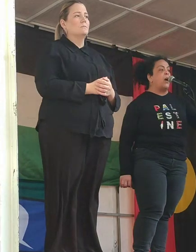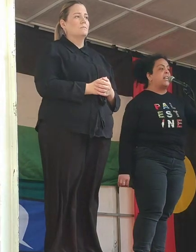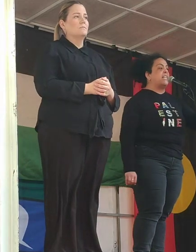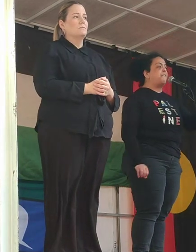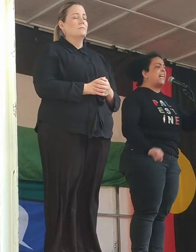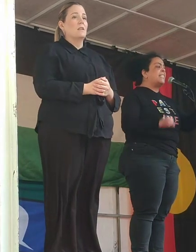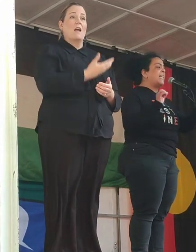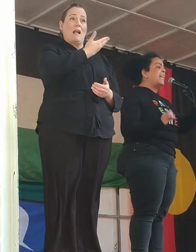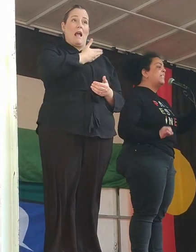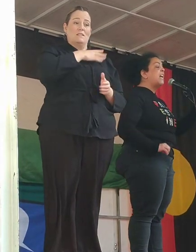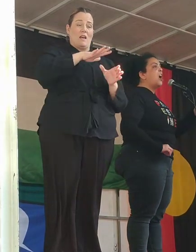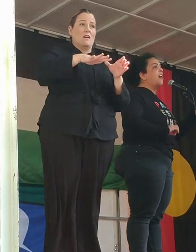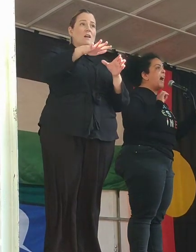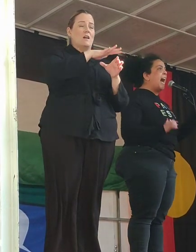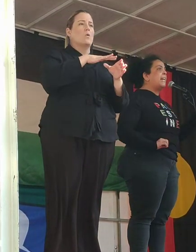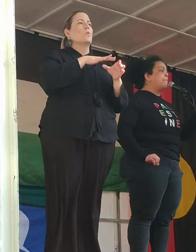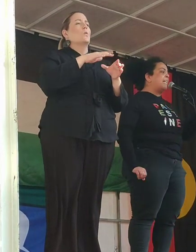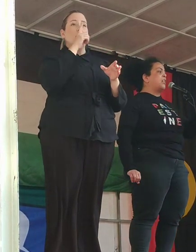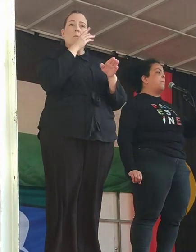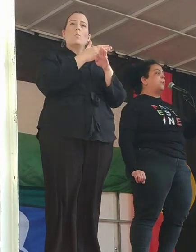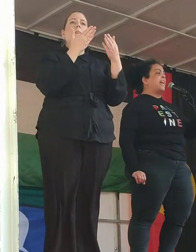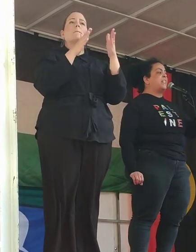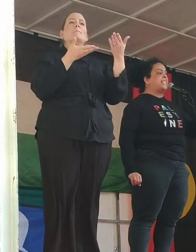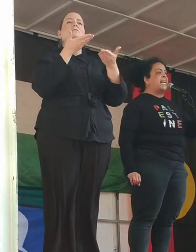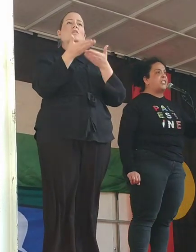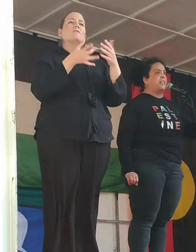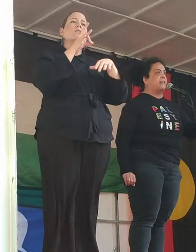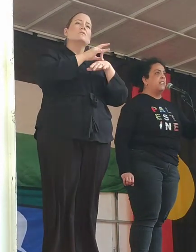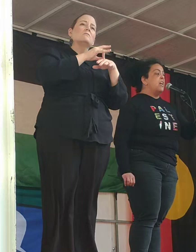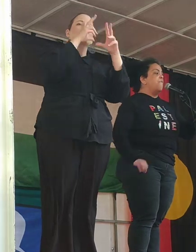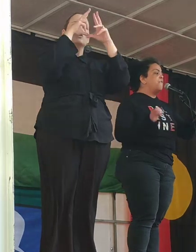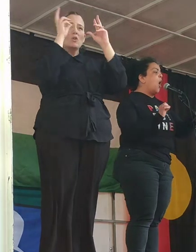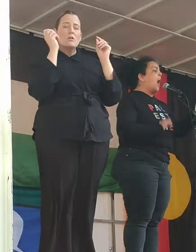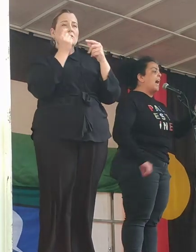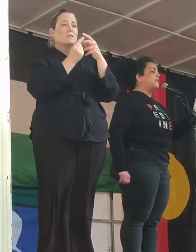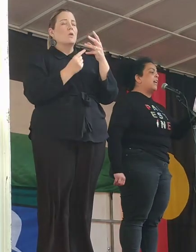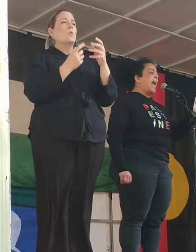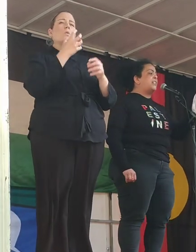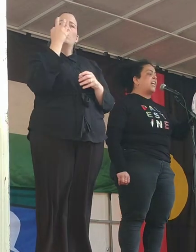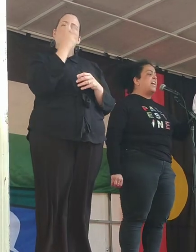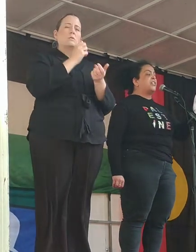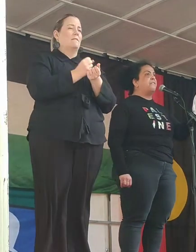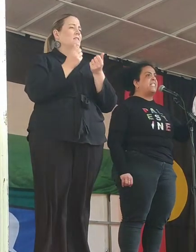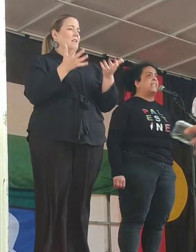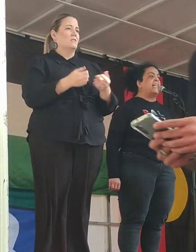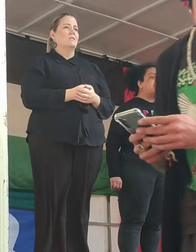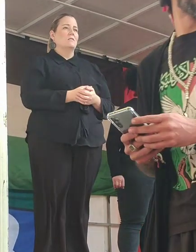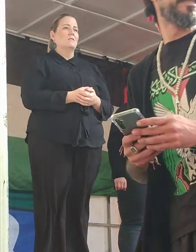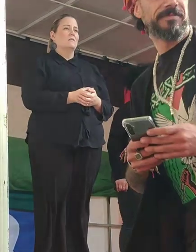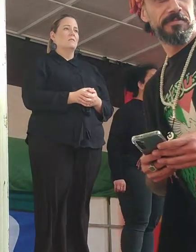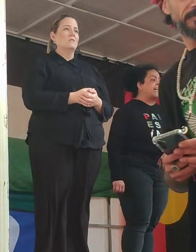public service workers face scenes of unimaginable devastation. 400